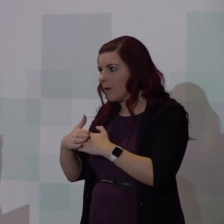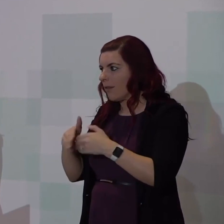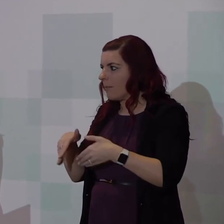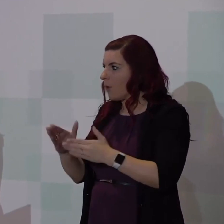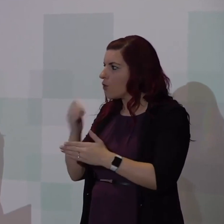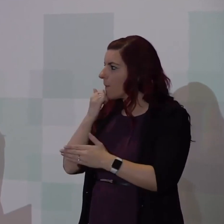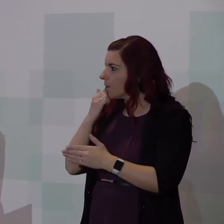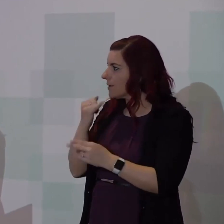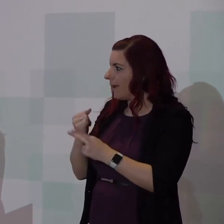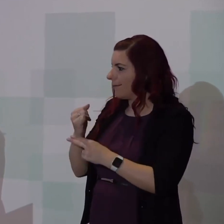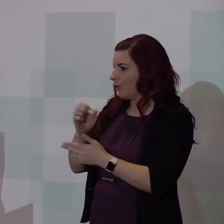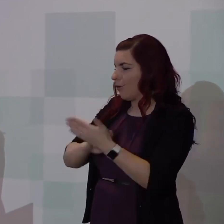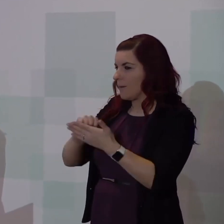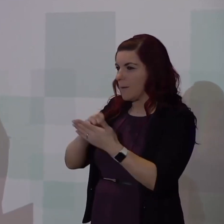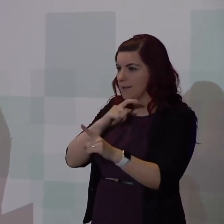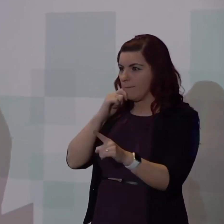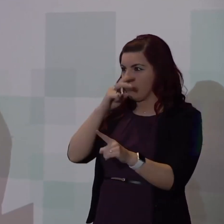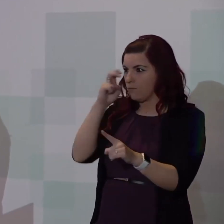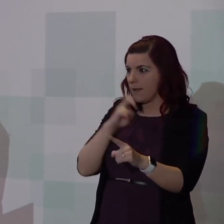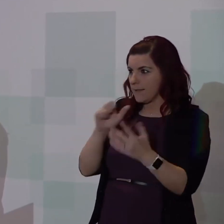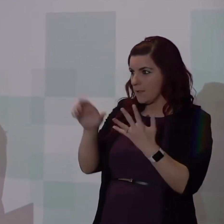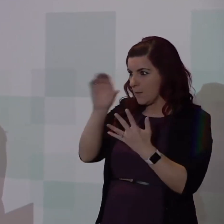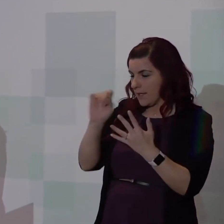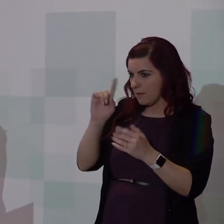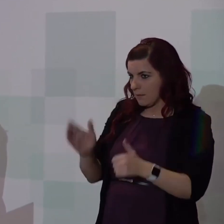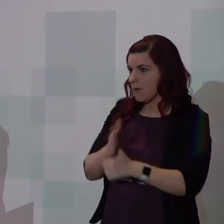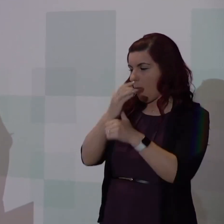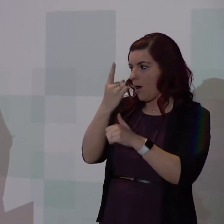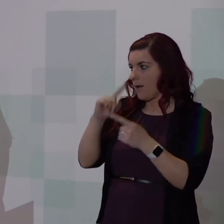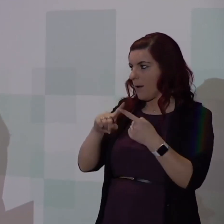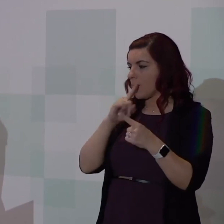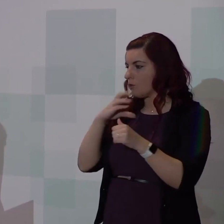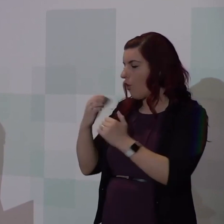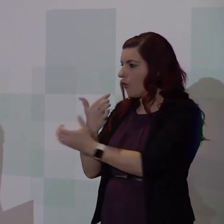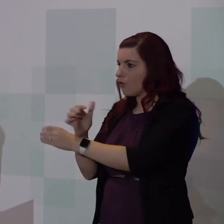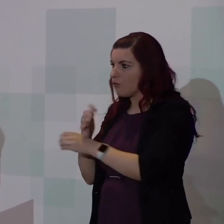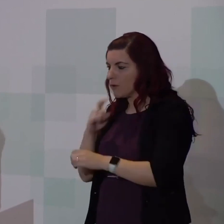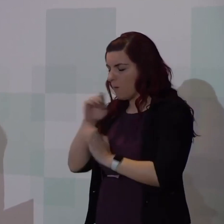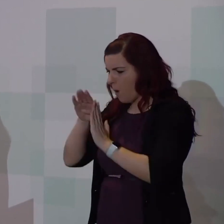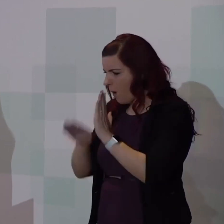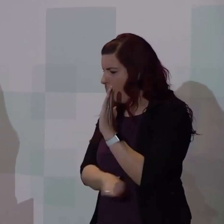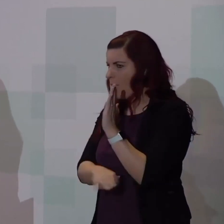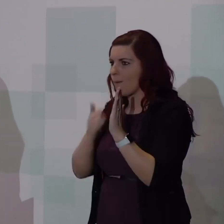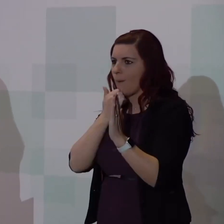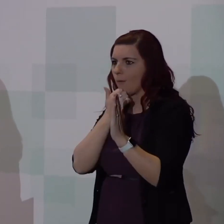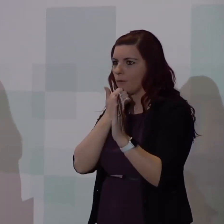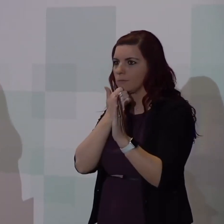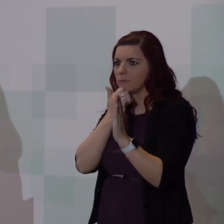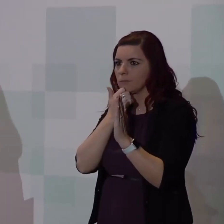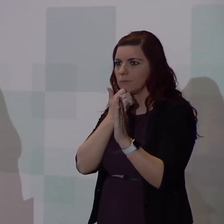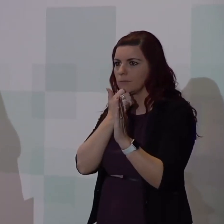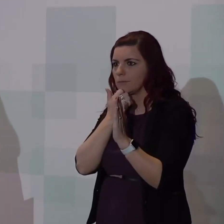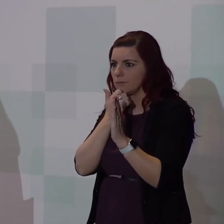as I said, the figure in France is 60%, which would be the top range. But then in other countries, you have much lower rates. I'm thinking of